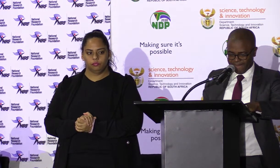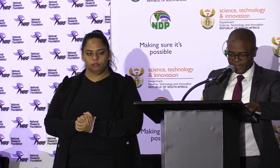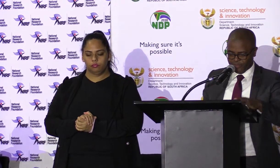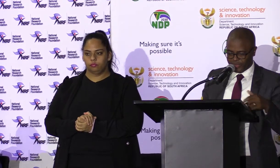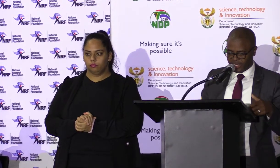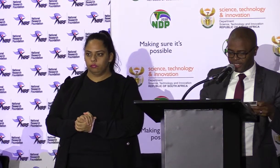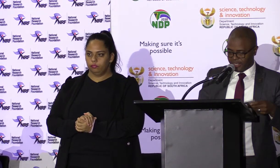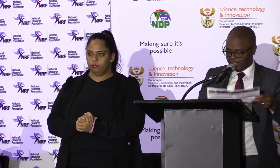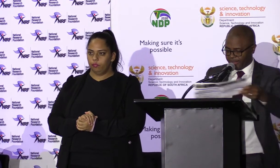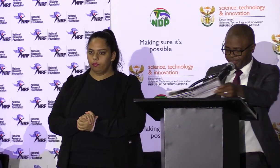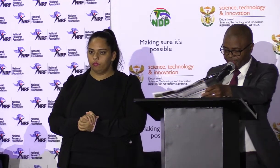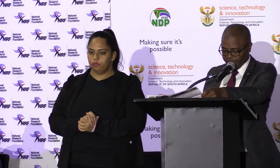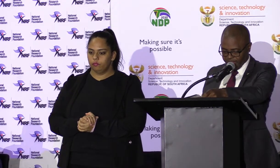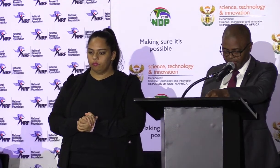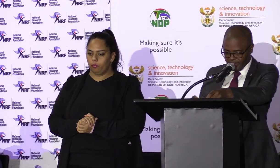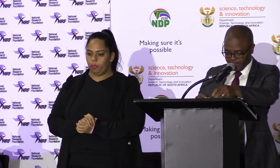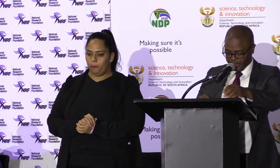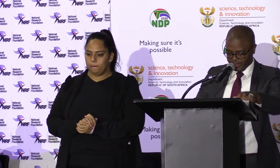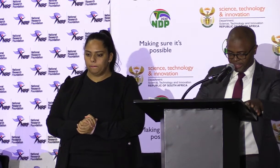Thank you.